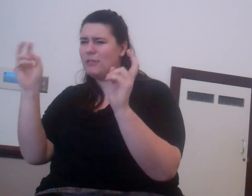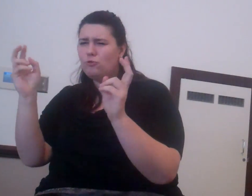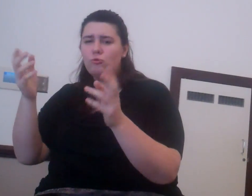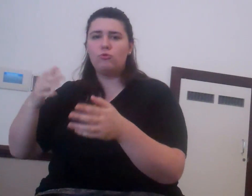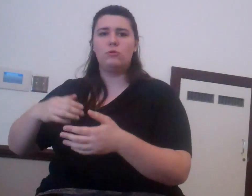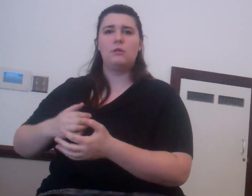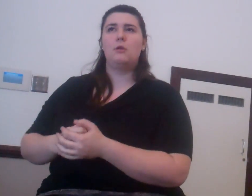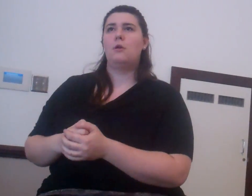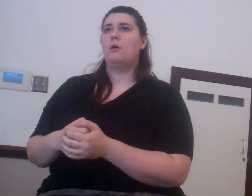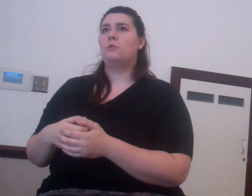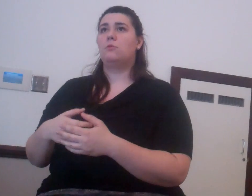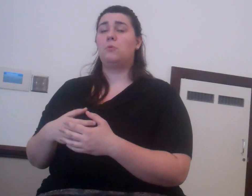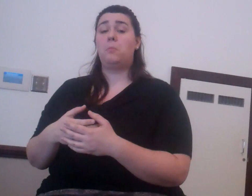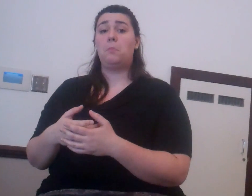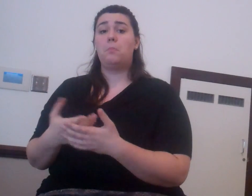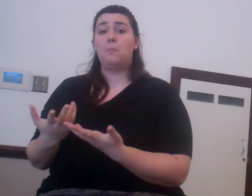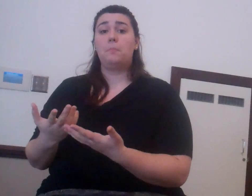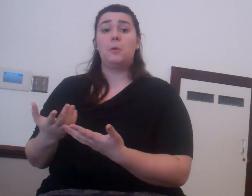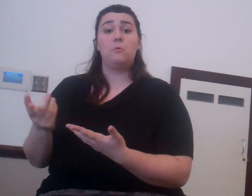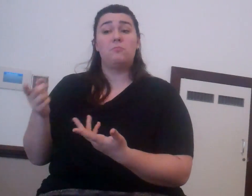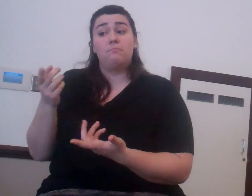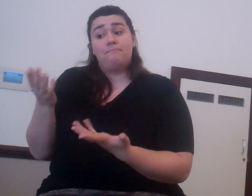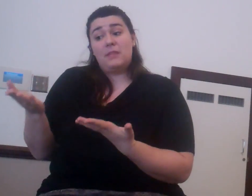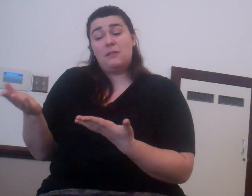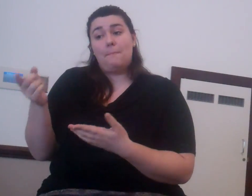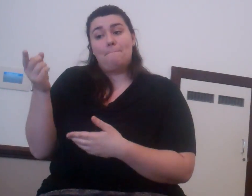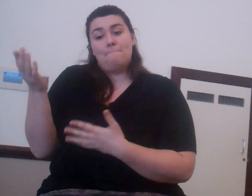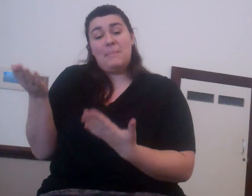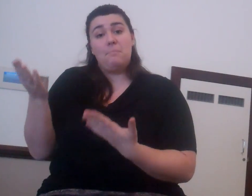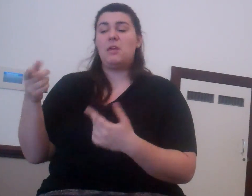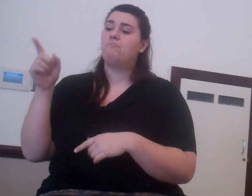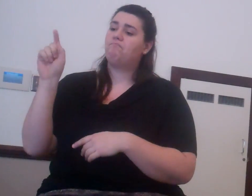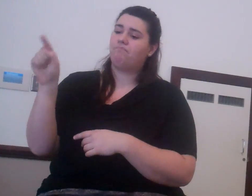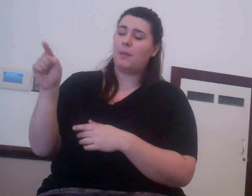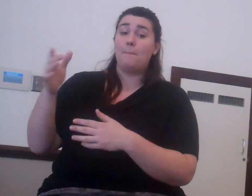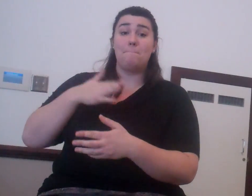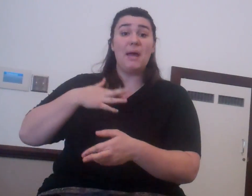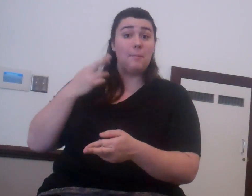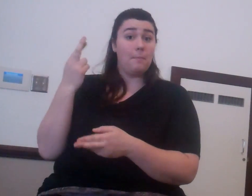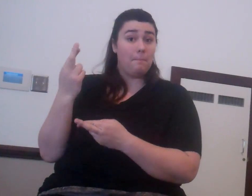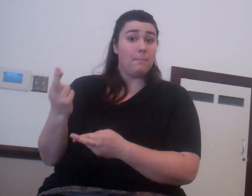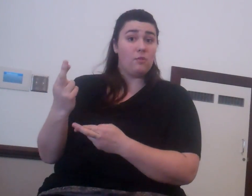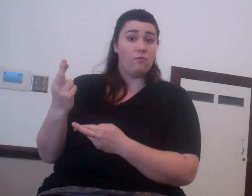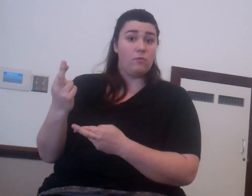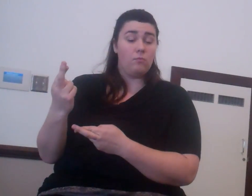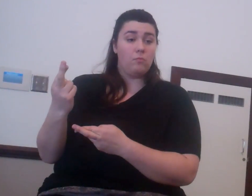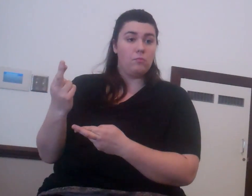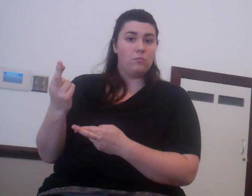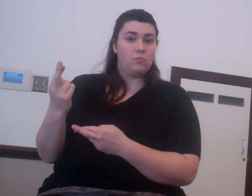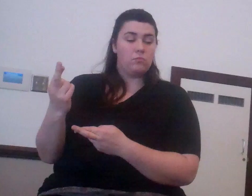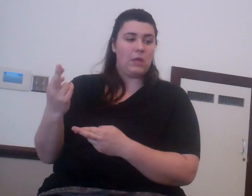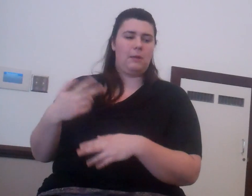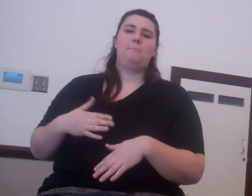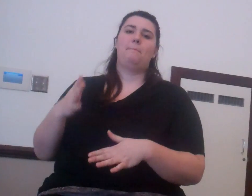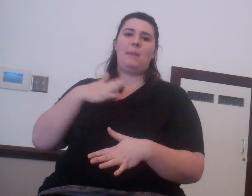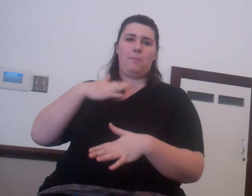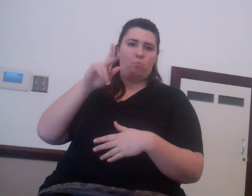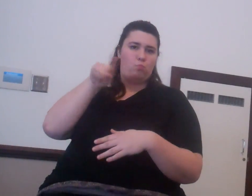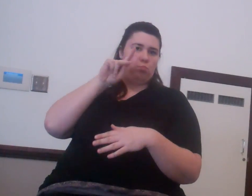friend that you happen to work with, or you might have a friend that you develop a very close friendship with over time through work, but either way that would probably be somebody that you'd slot into